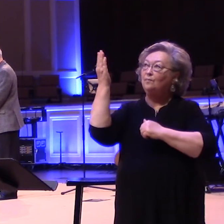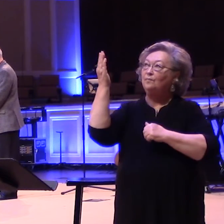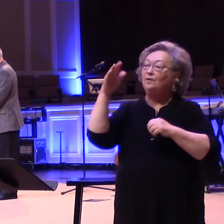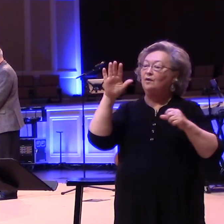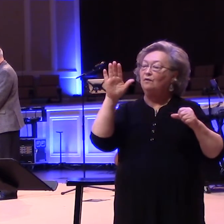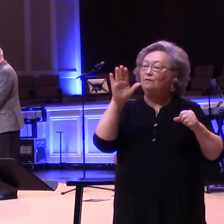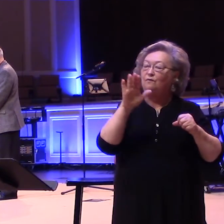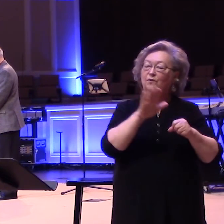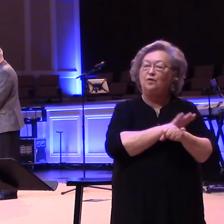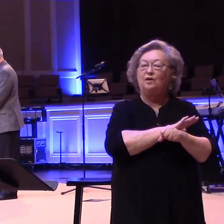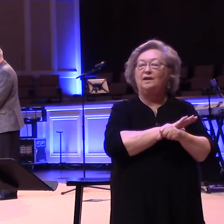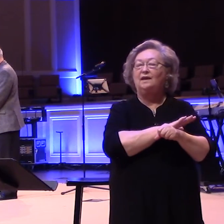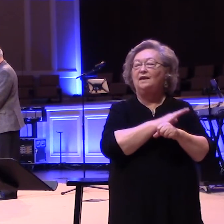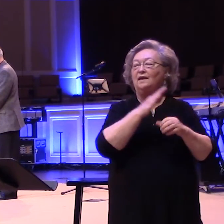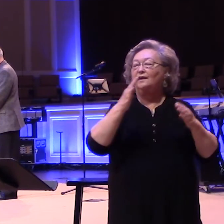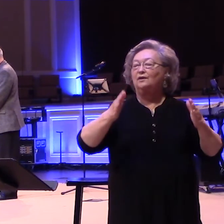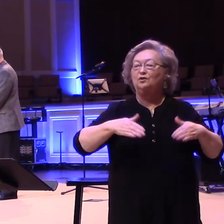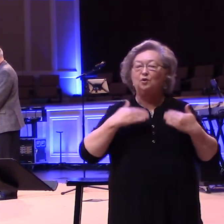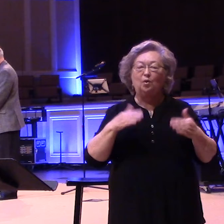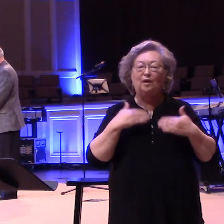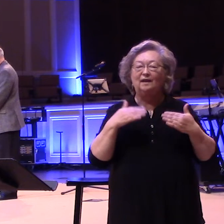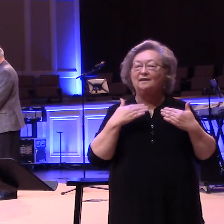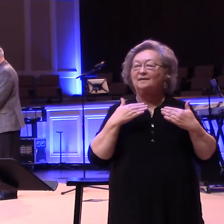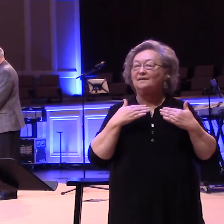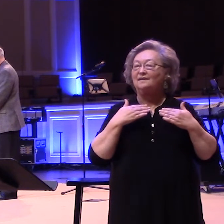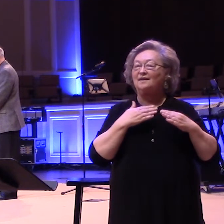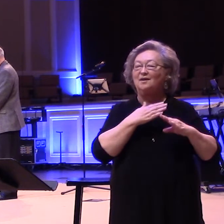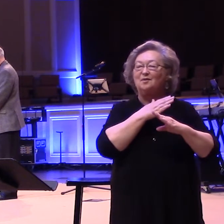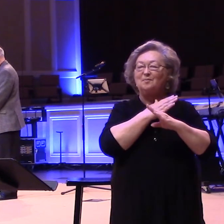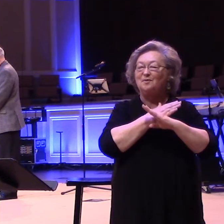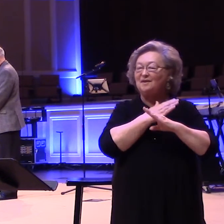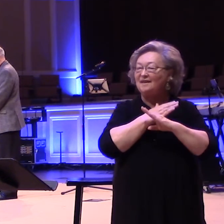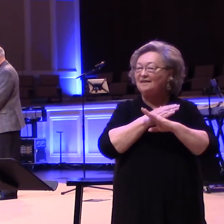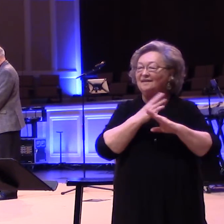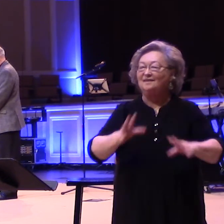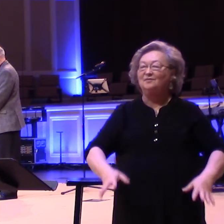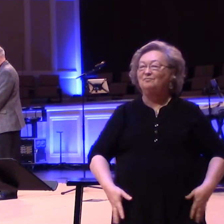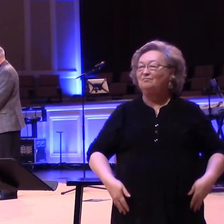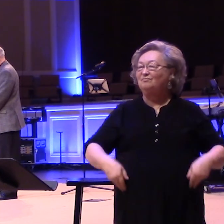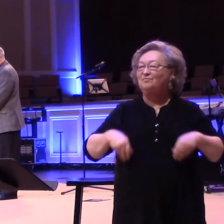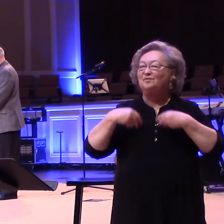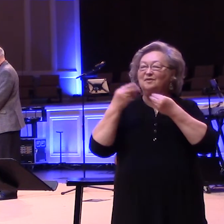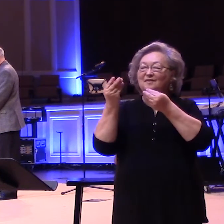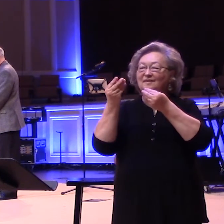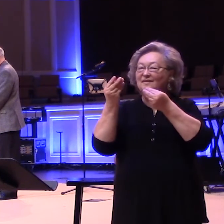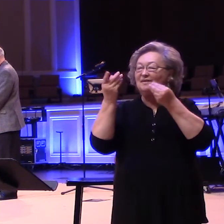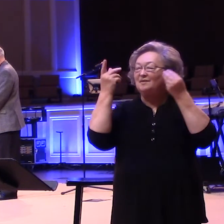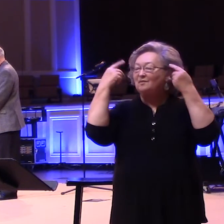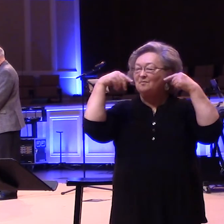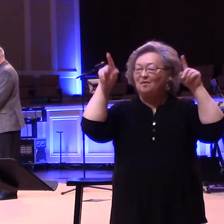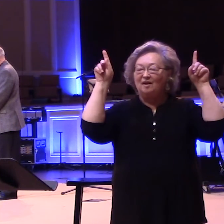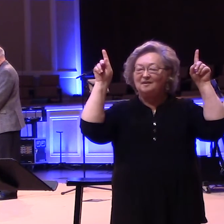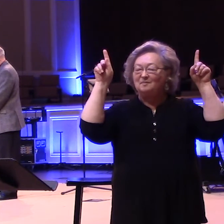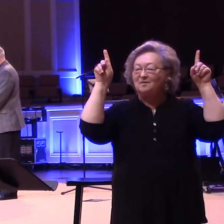fully in the joyous, protective, provisional, prospering,